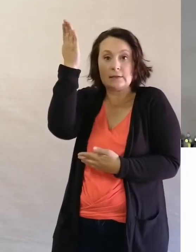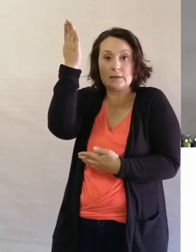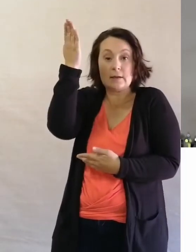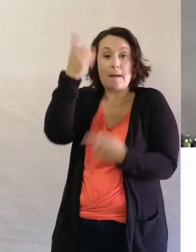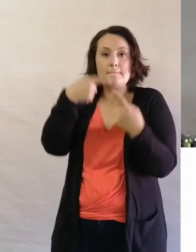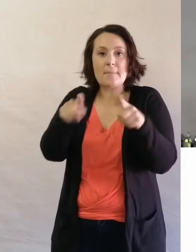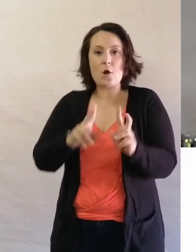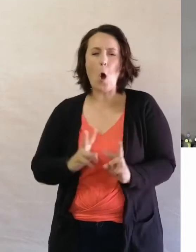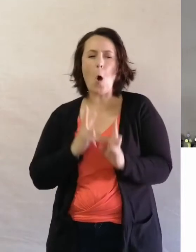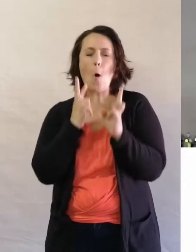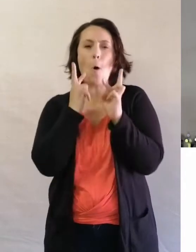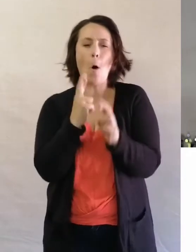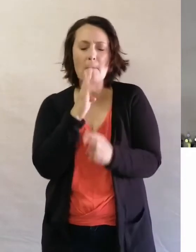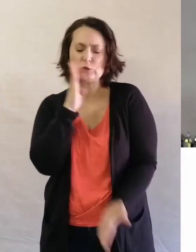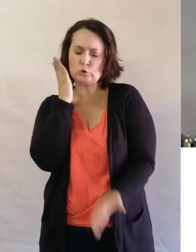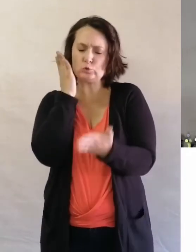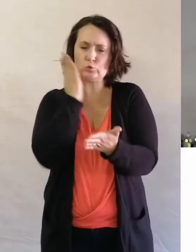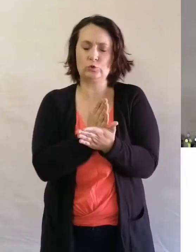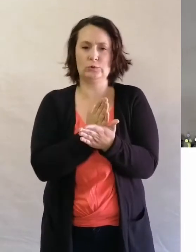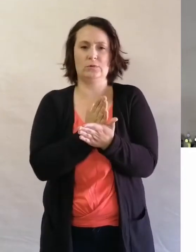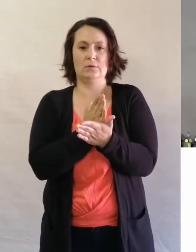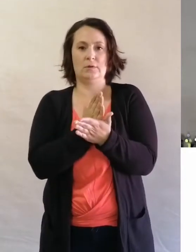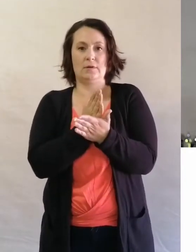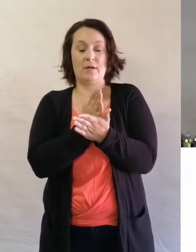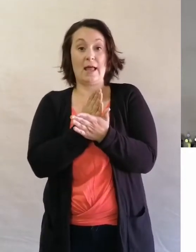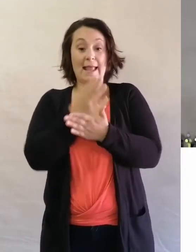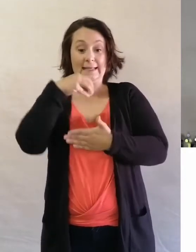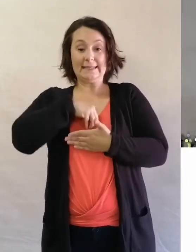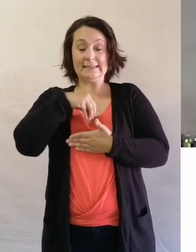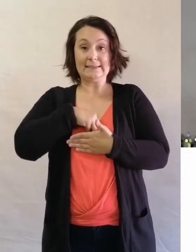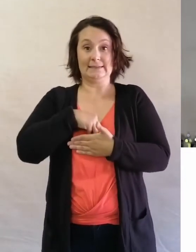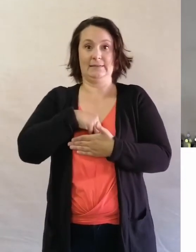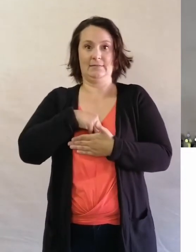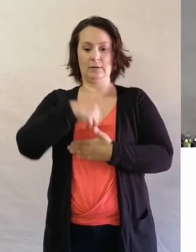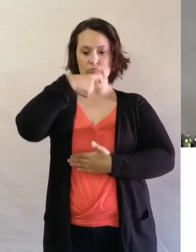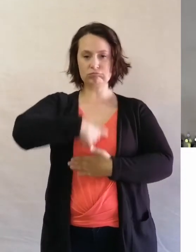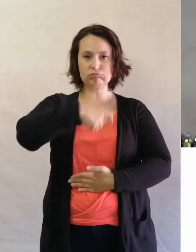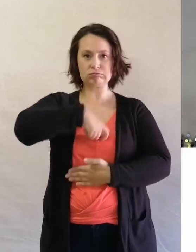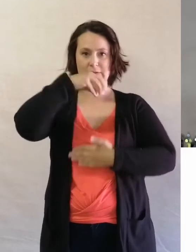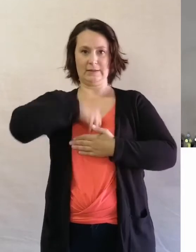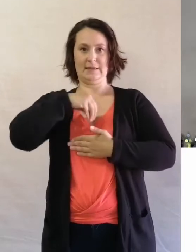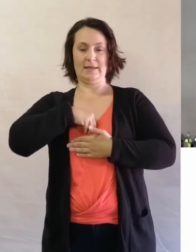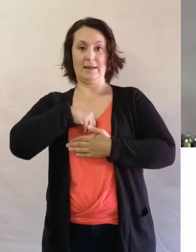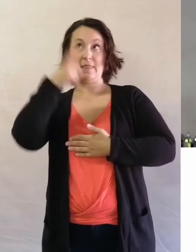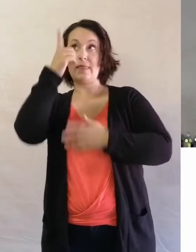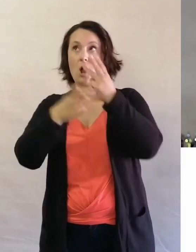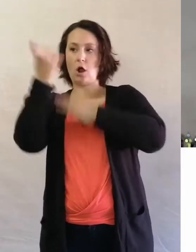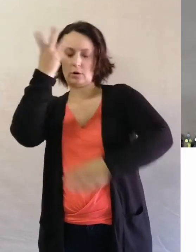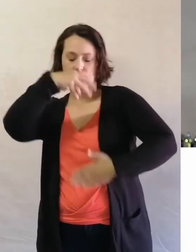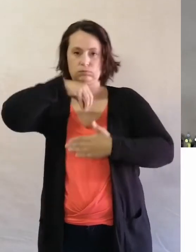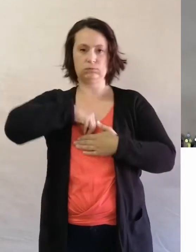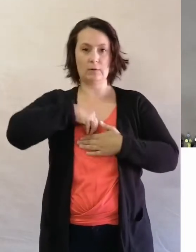put a hope and assurance. And God works on our inner man, and he presents himself there, and he helps